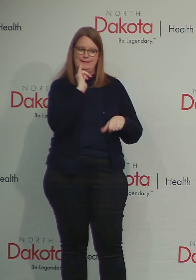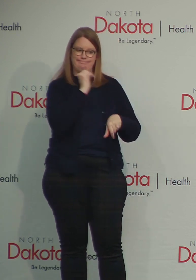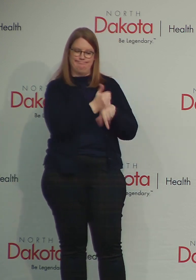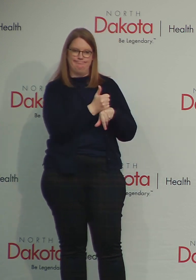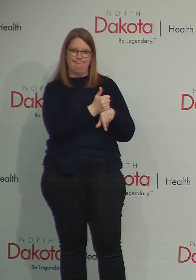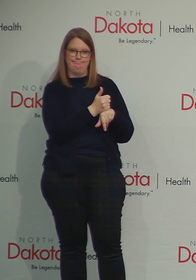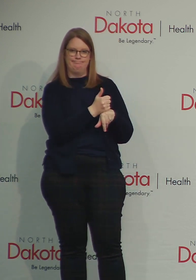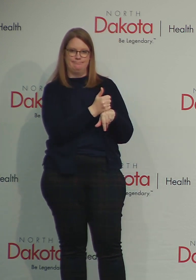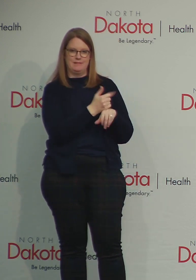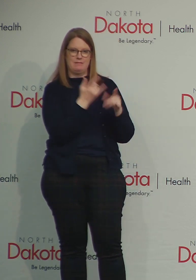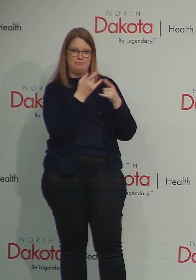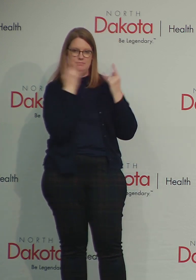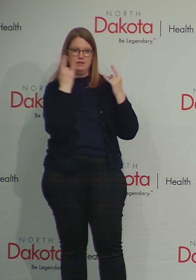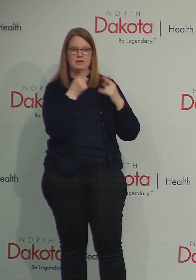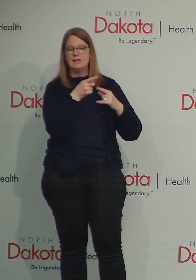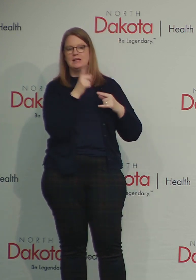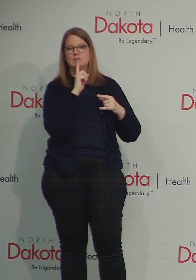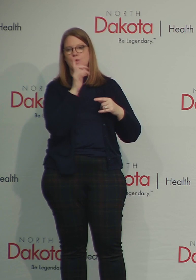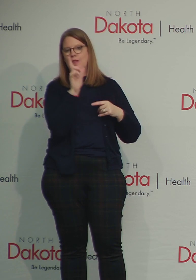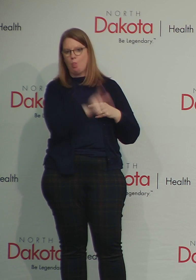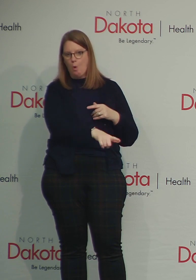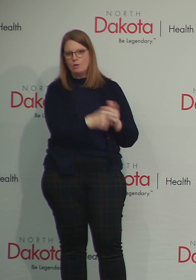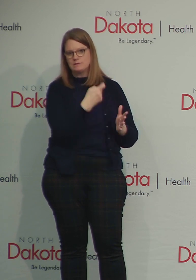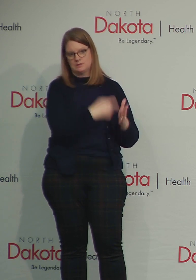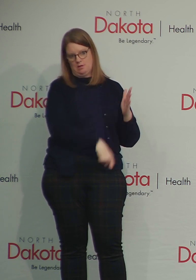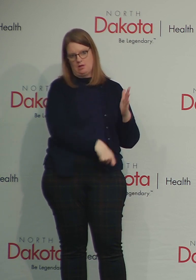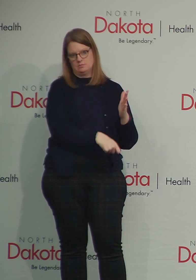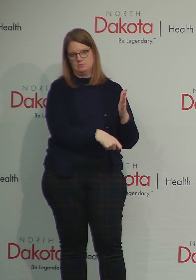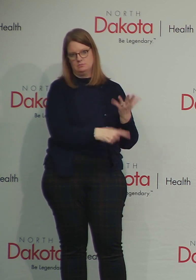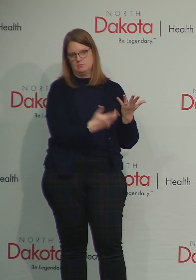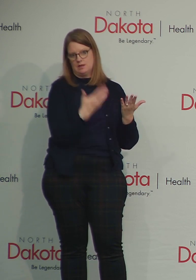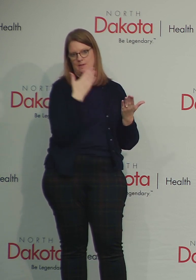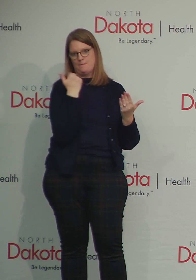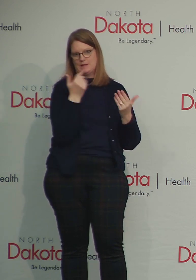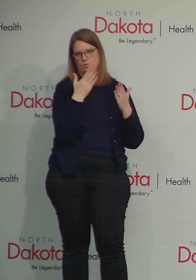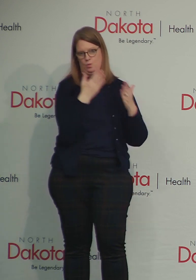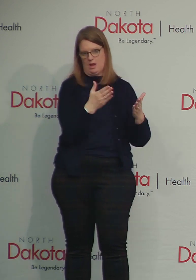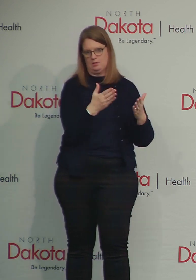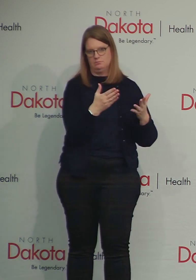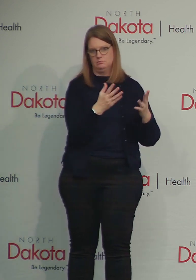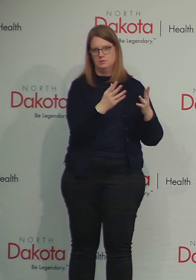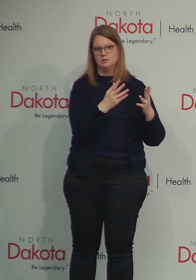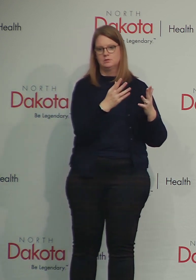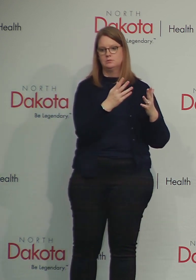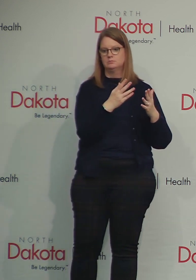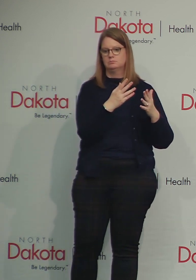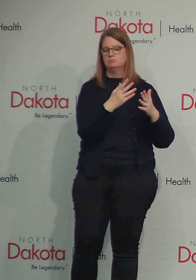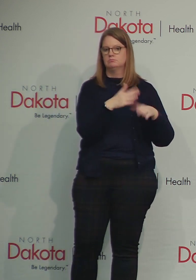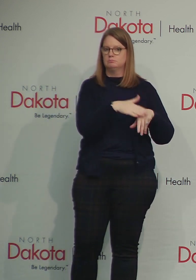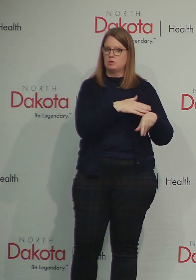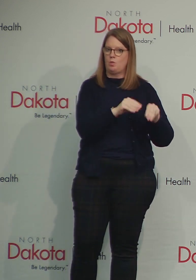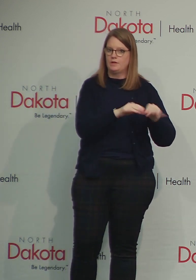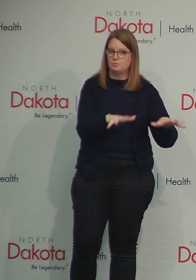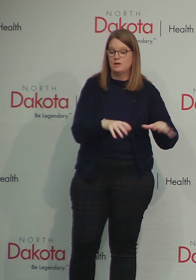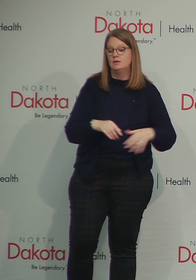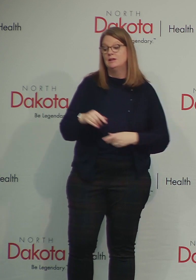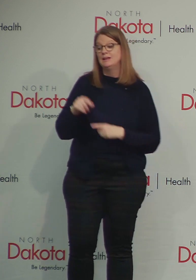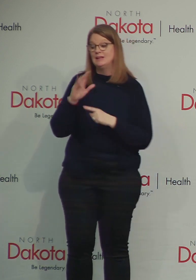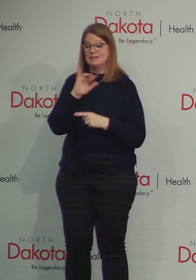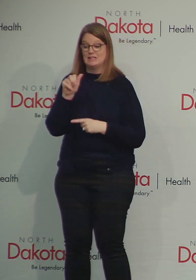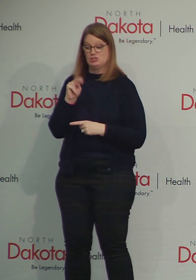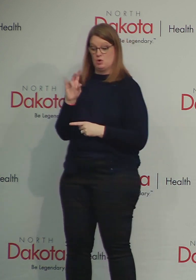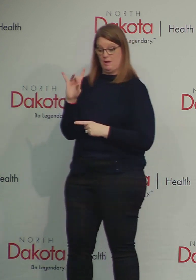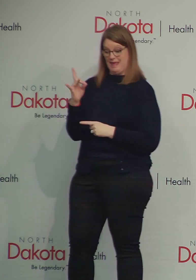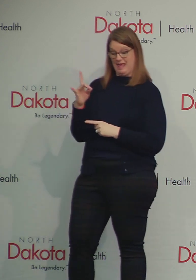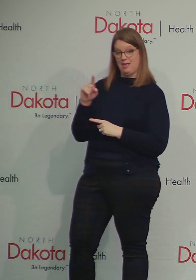that's low cost and probably the lowest cost and most effectiveness of all the tools we have. On the 8th, that relates